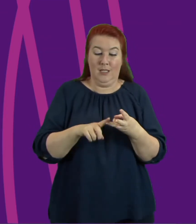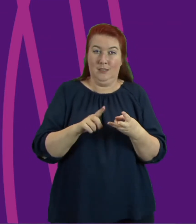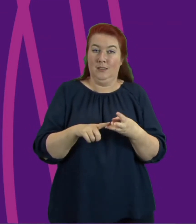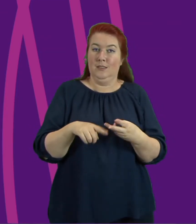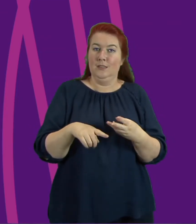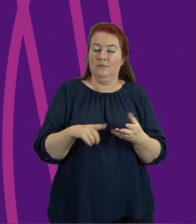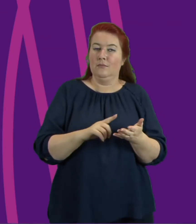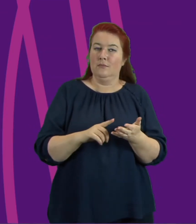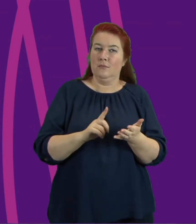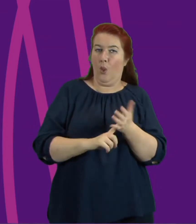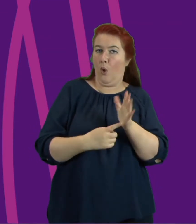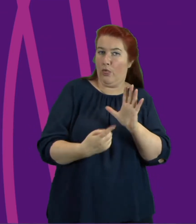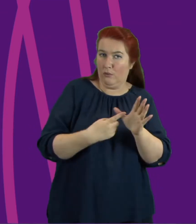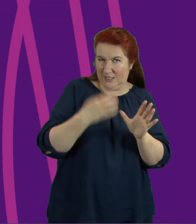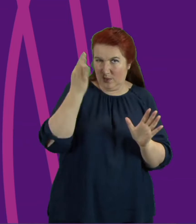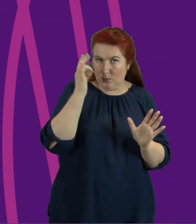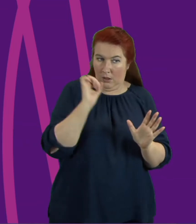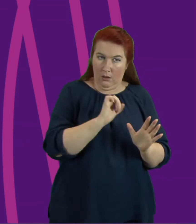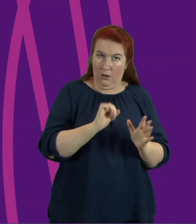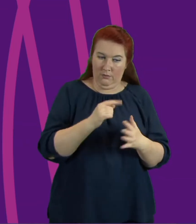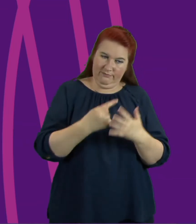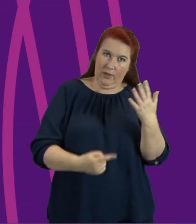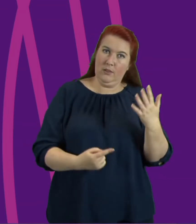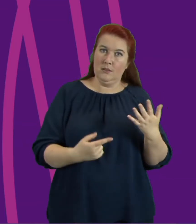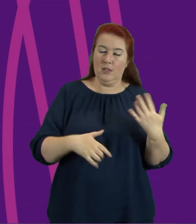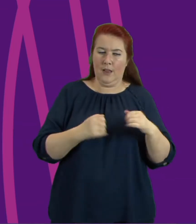local authorities and others.